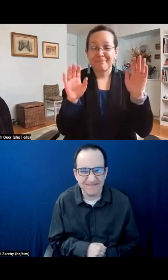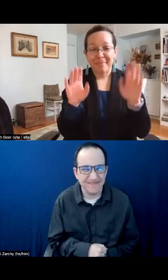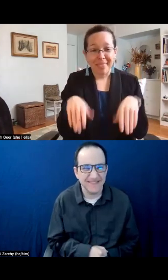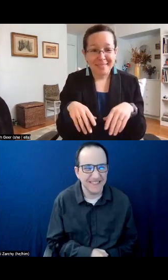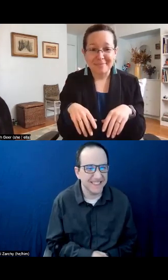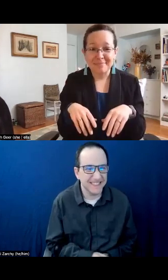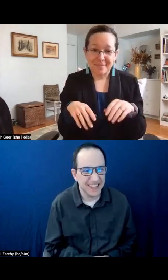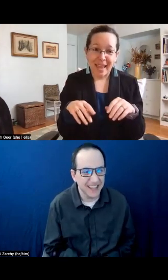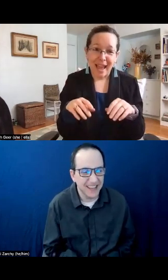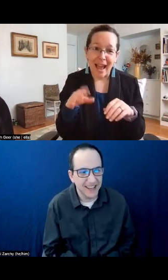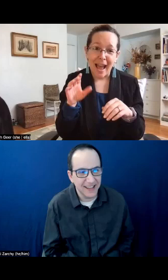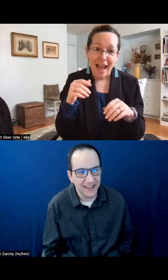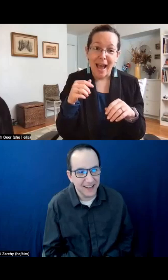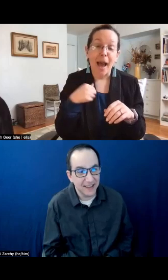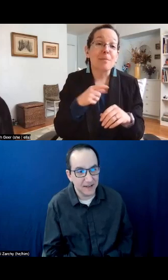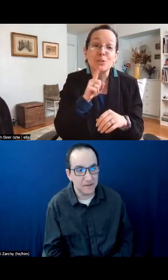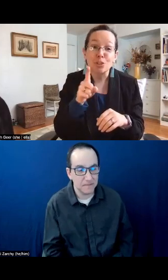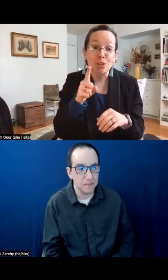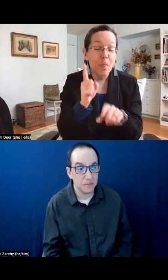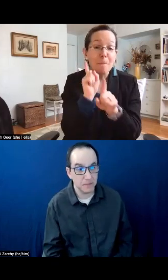Sorry.